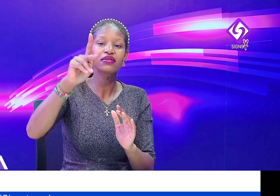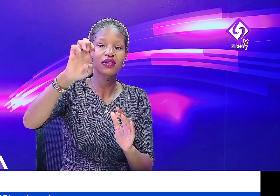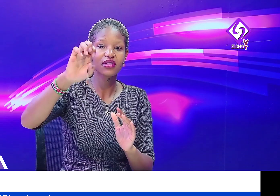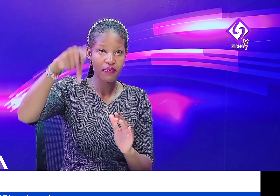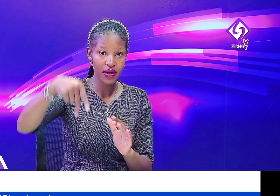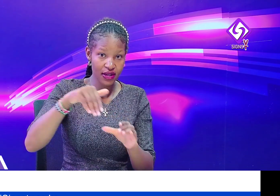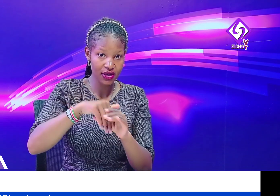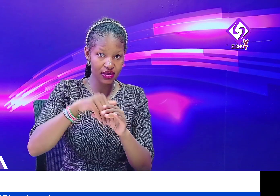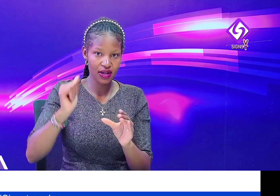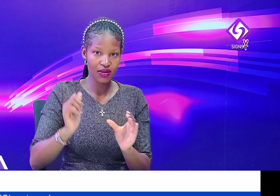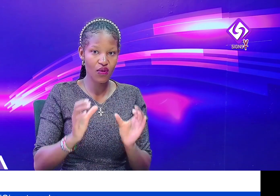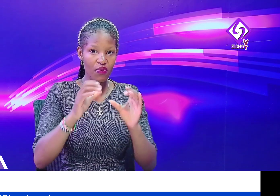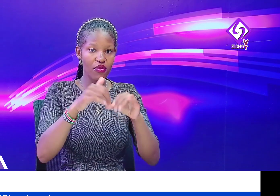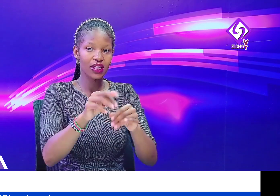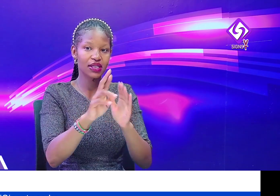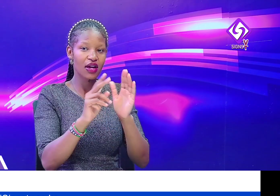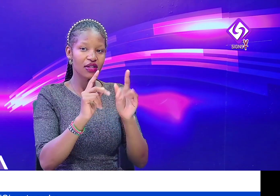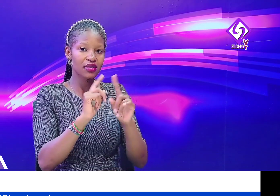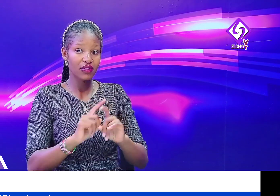Nations Environment Programme, Unep.